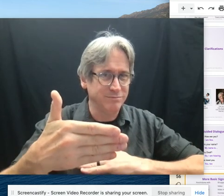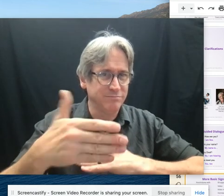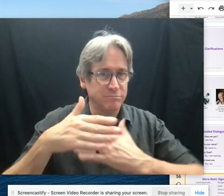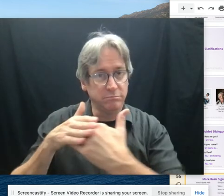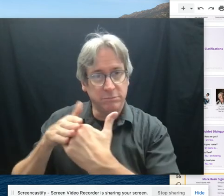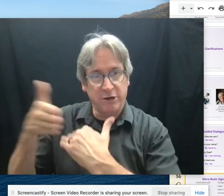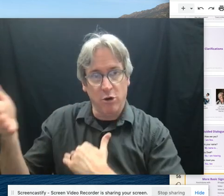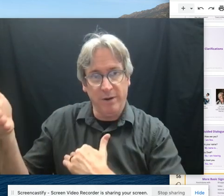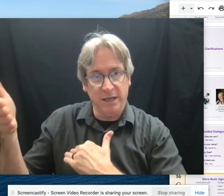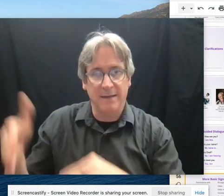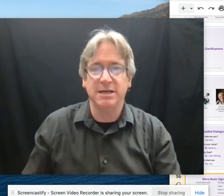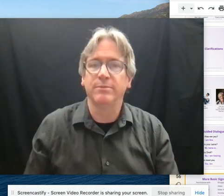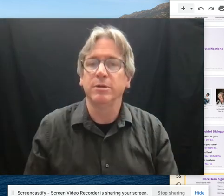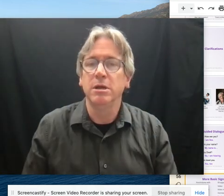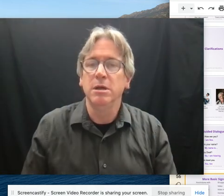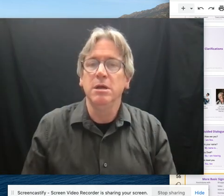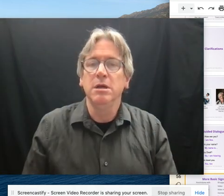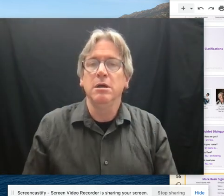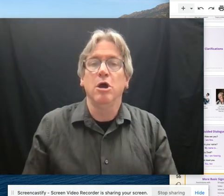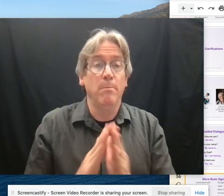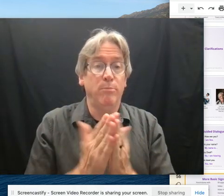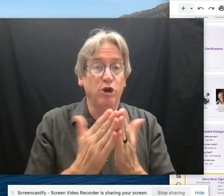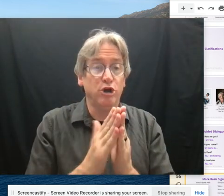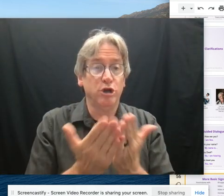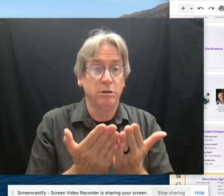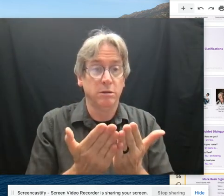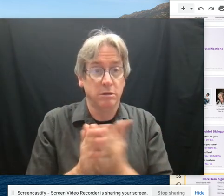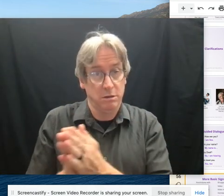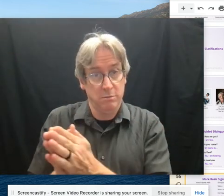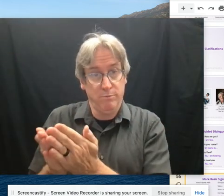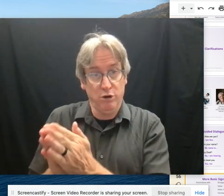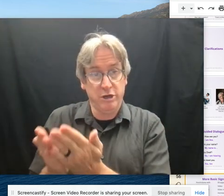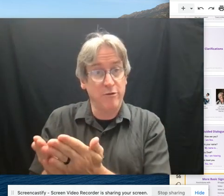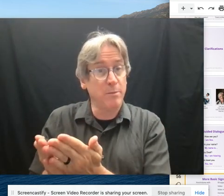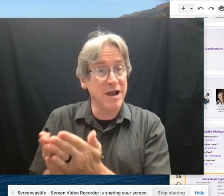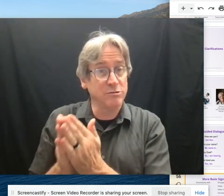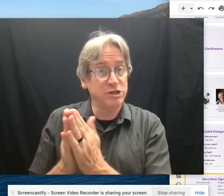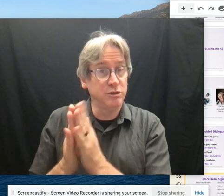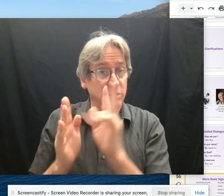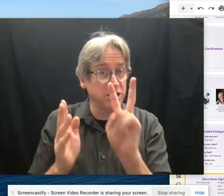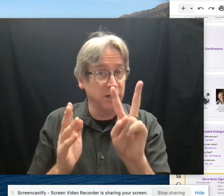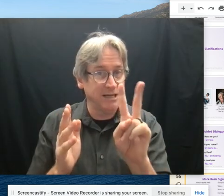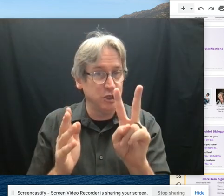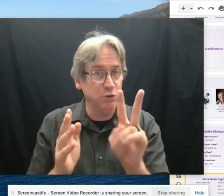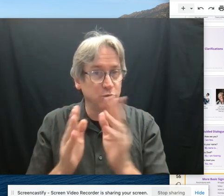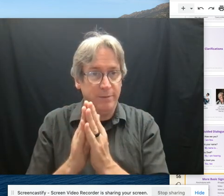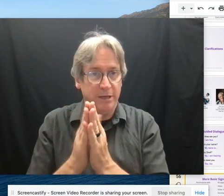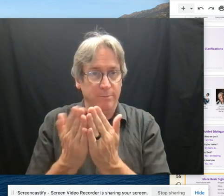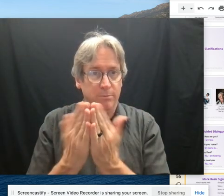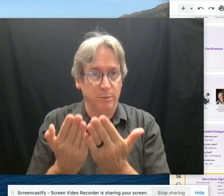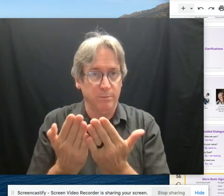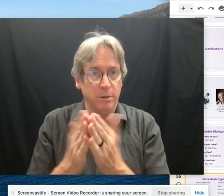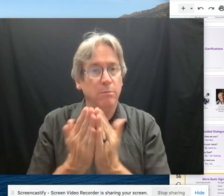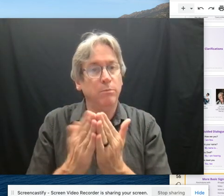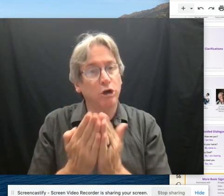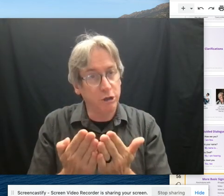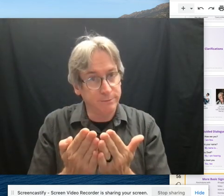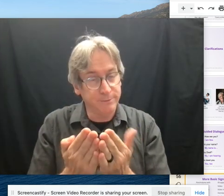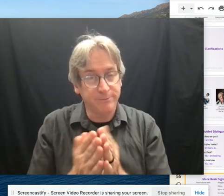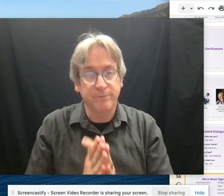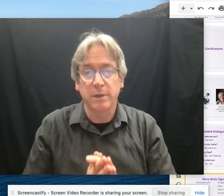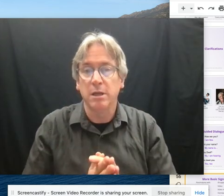laptop, like you're opening a laptop. Book. And remember, nouns do like a two repeat. Boom, boom.